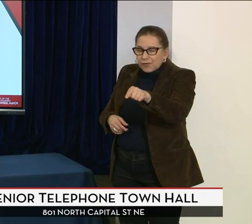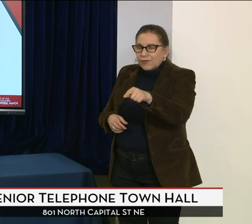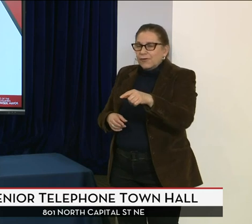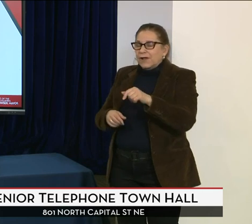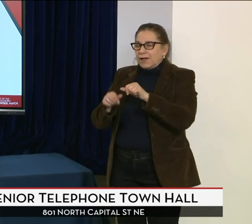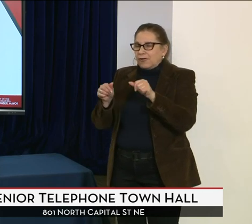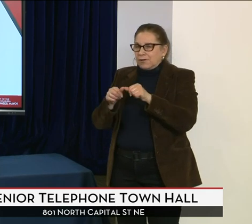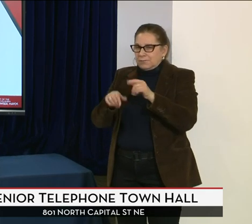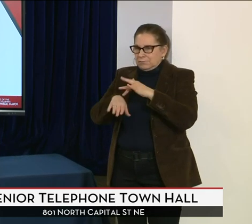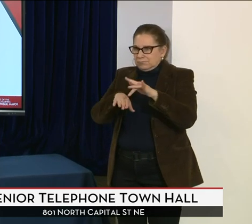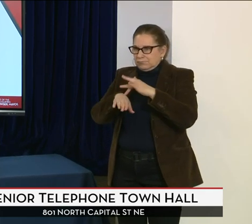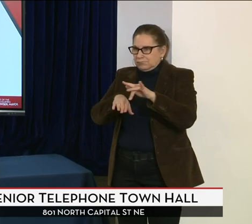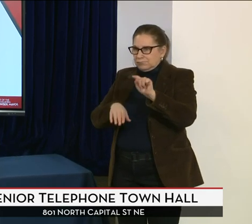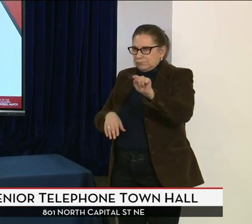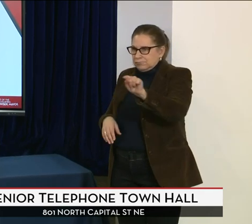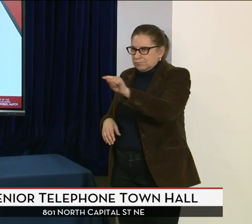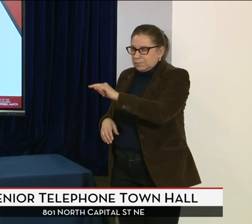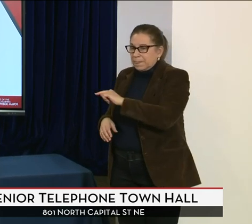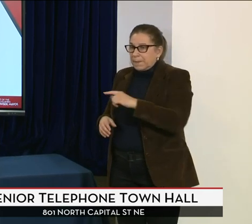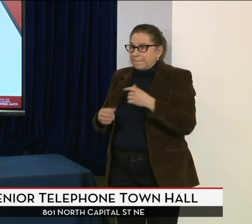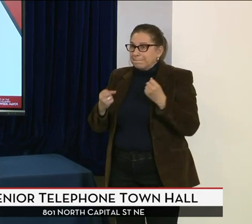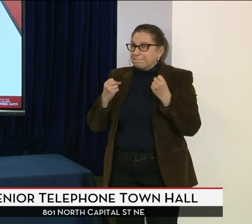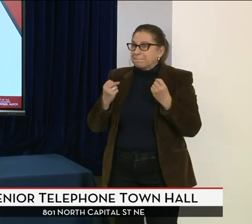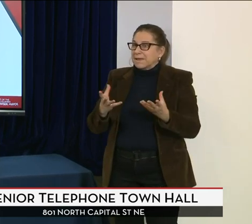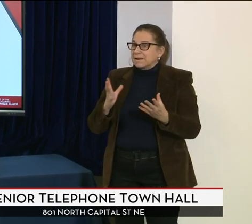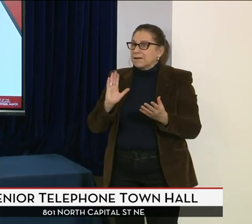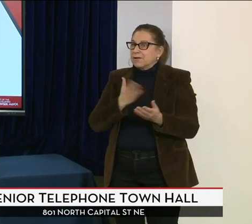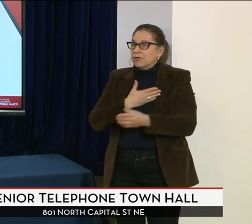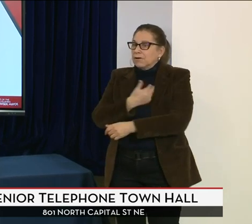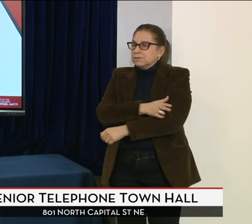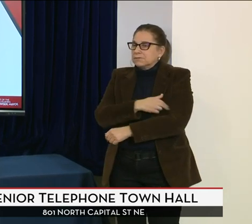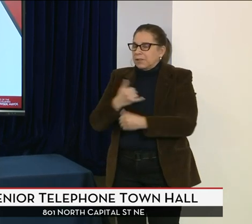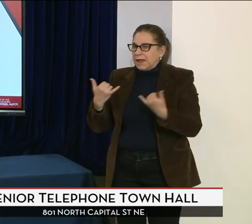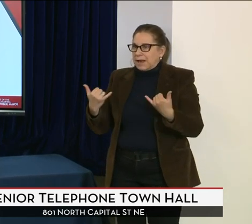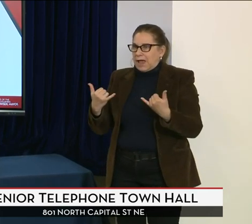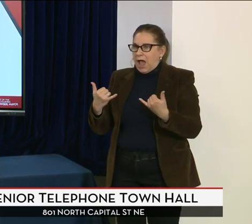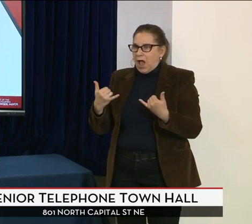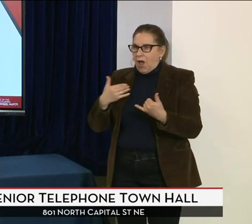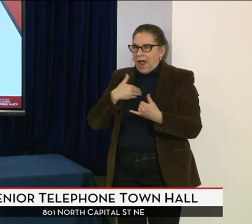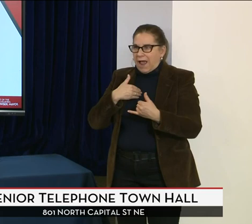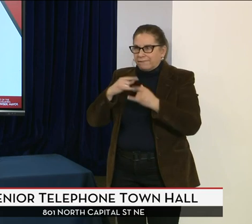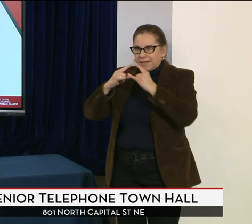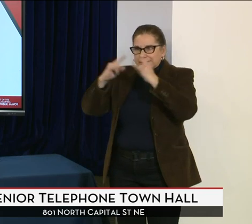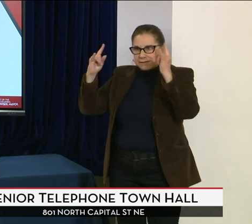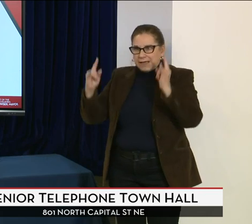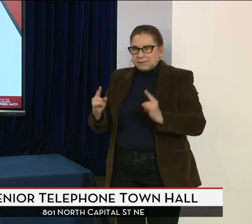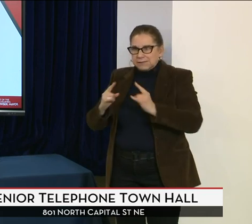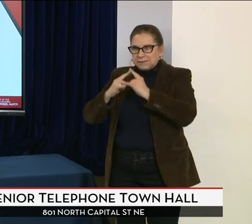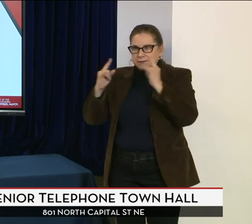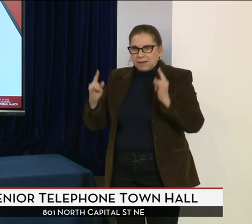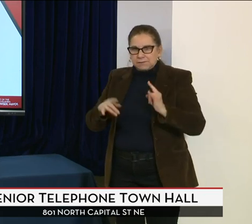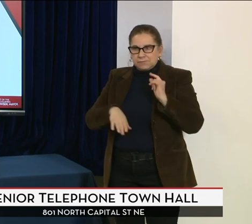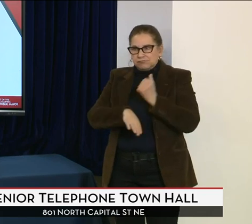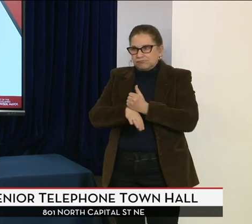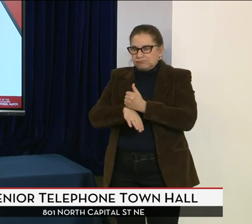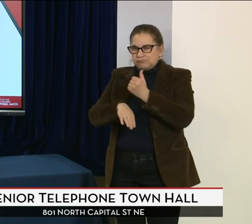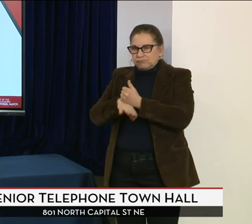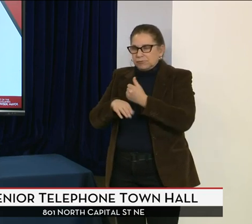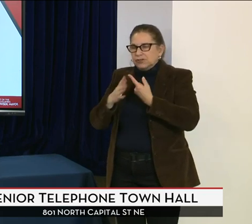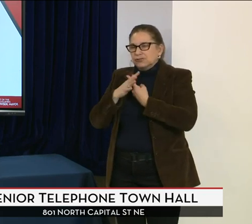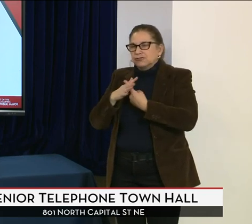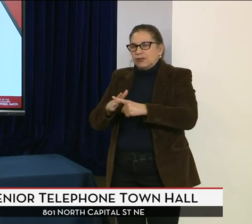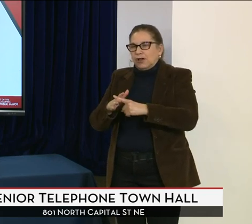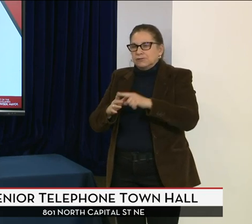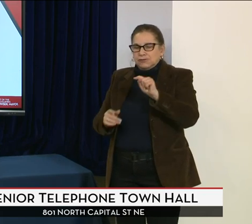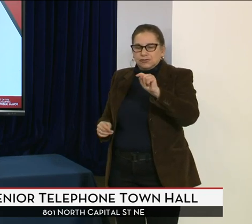of our hospitals have placed tents on their campus or began to do the triage for the emergency room